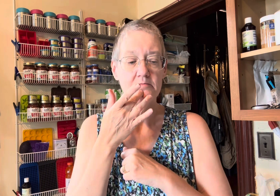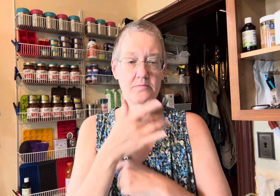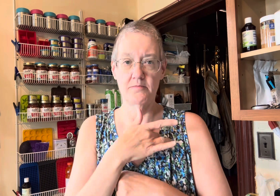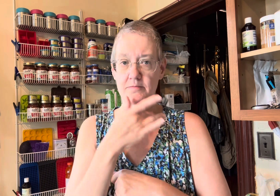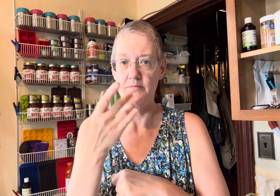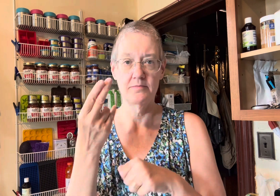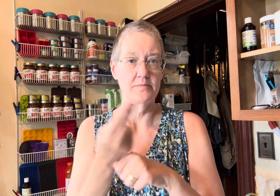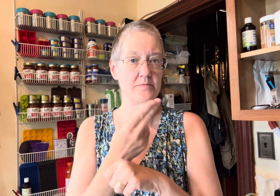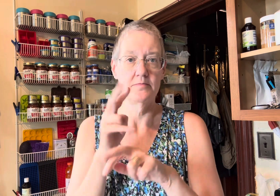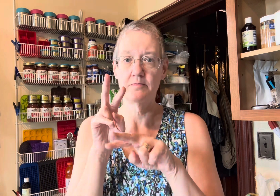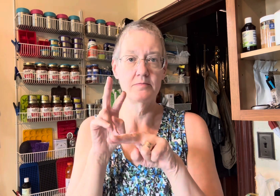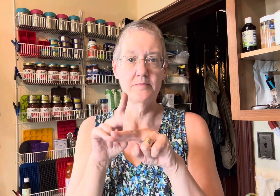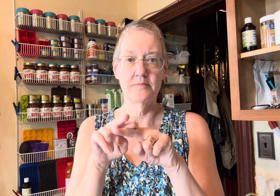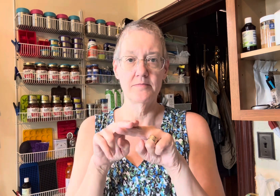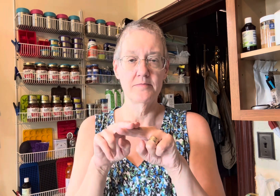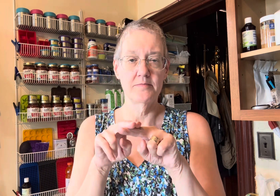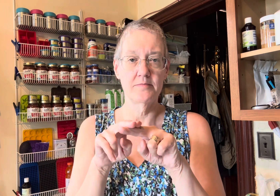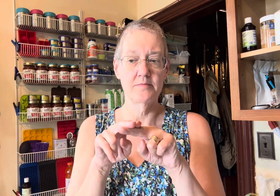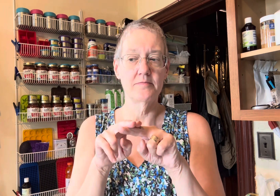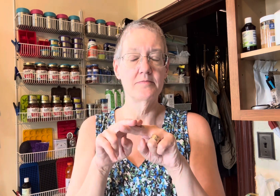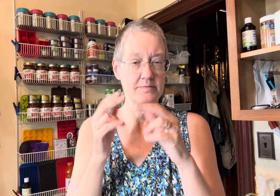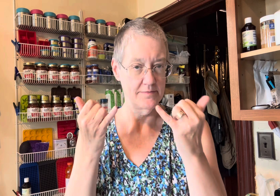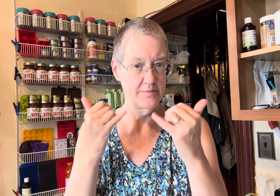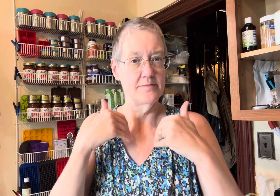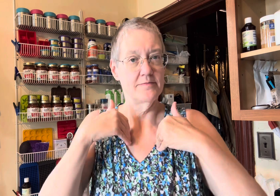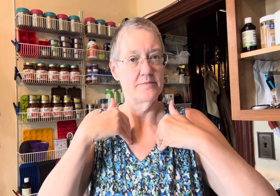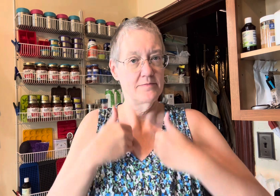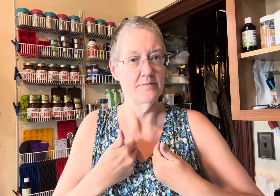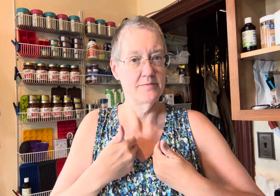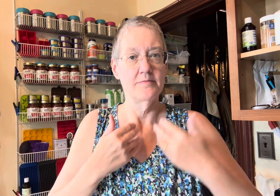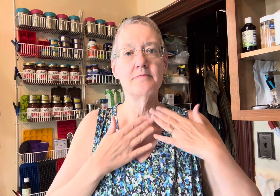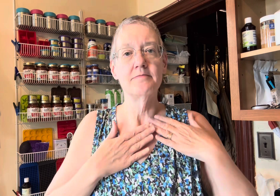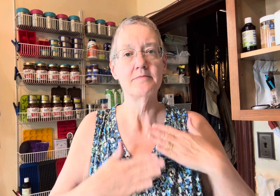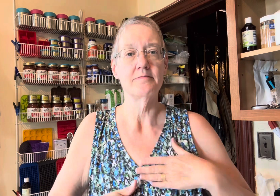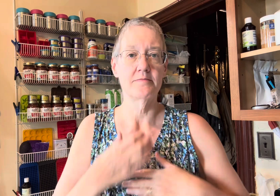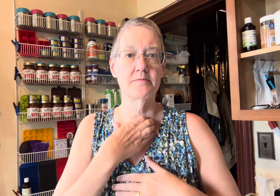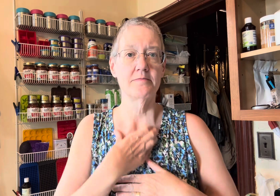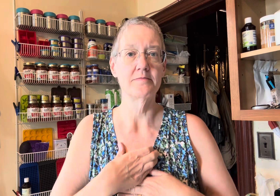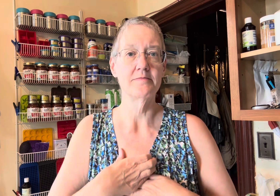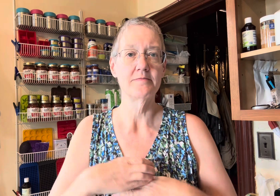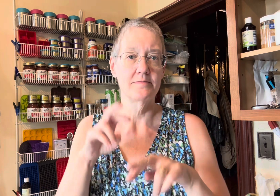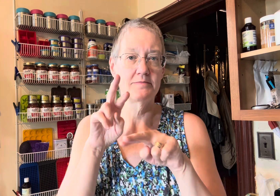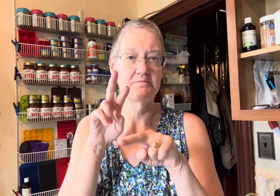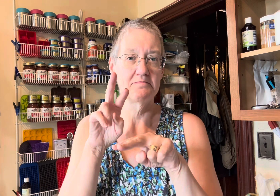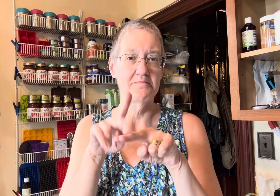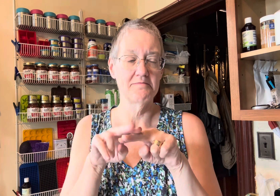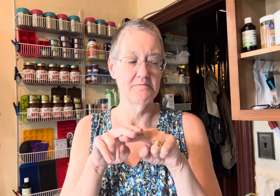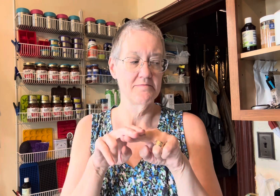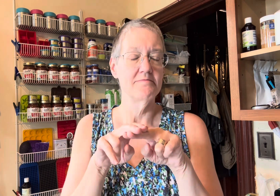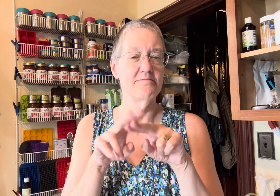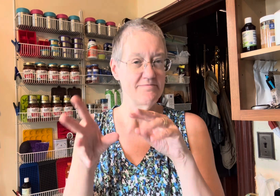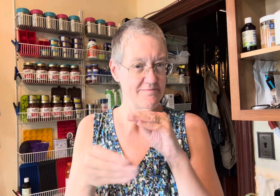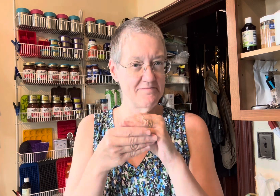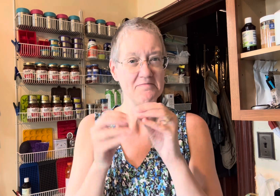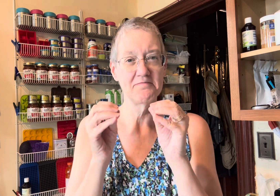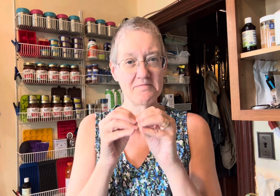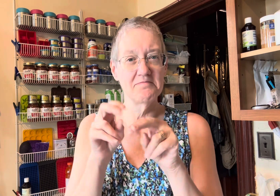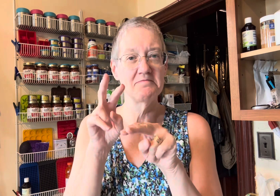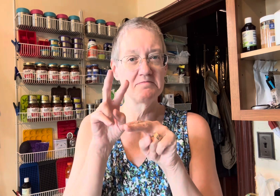add flavor to your food. I typically don't use salt anymore, but I've found that I'm tired. My body is craving salt. So I